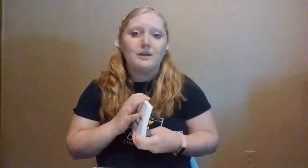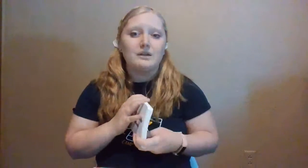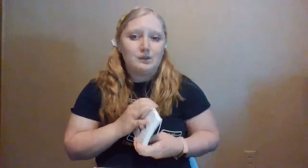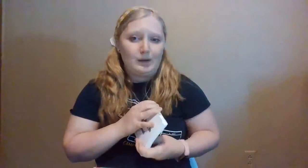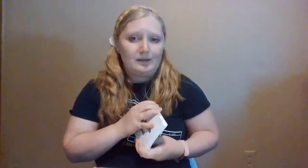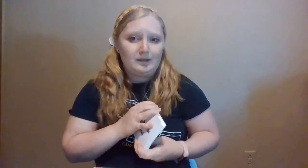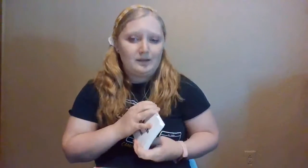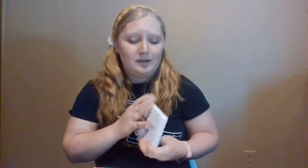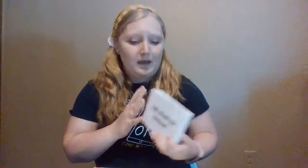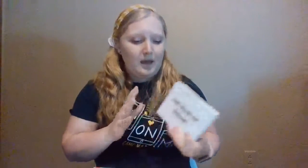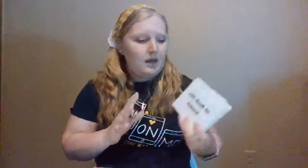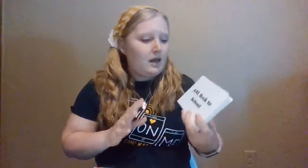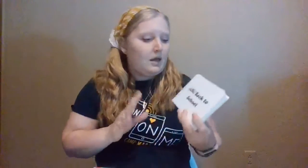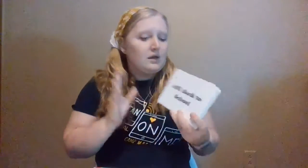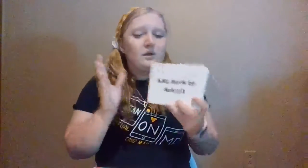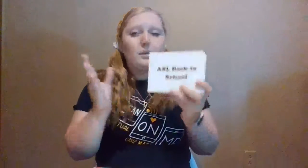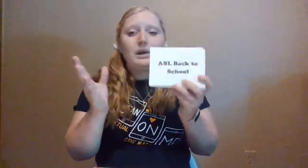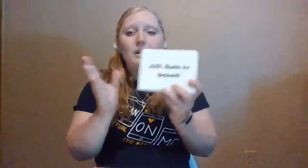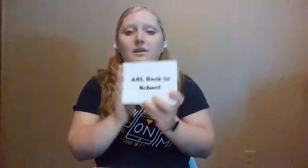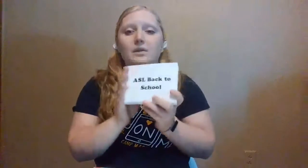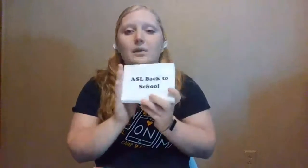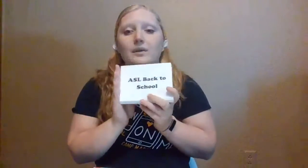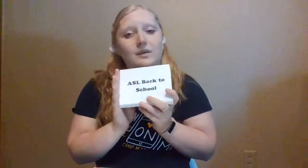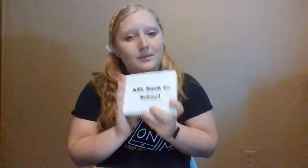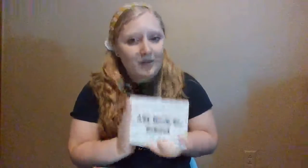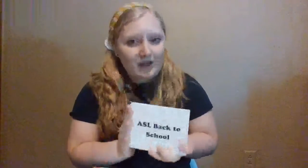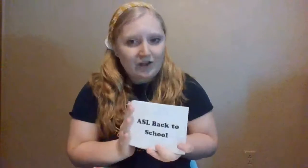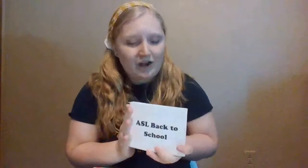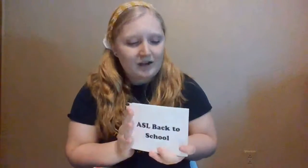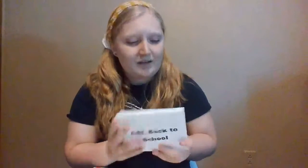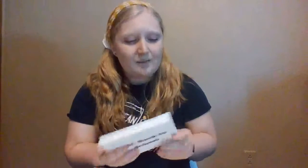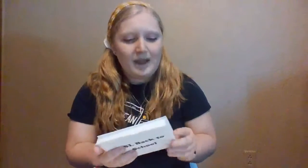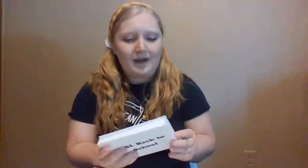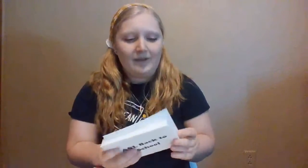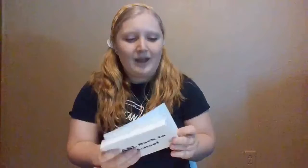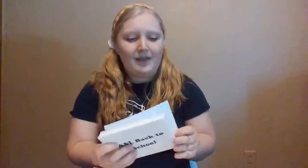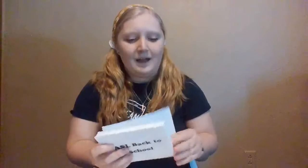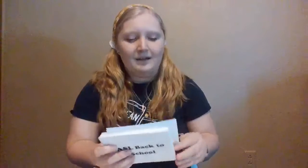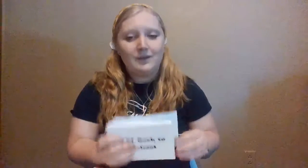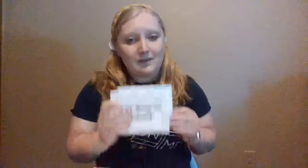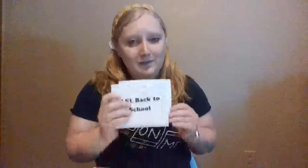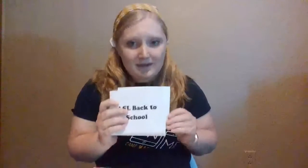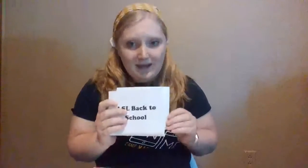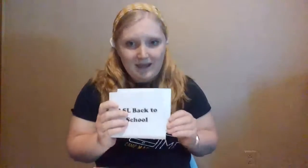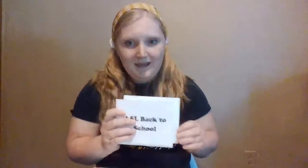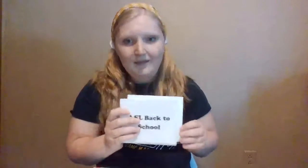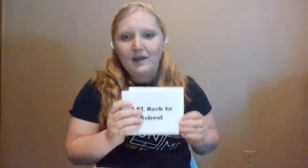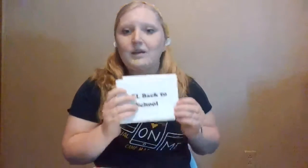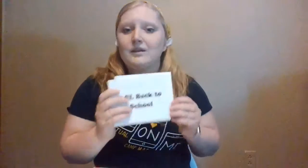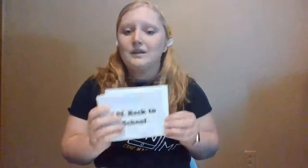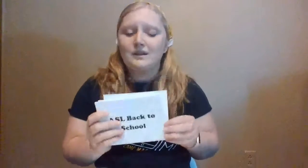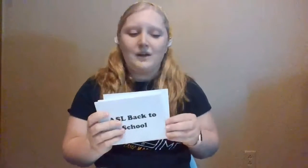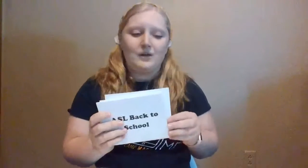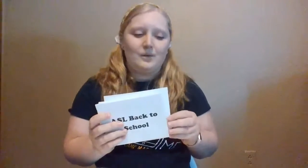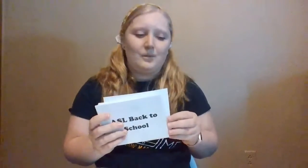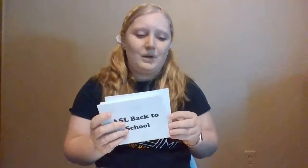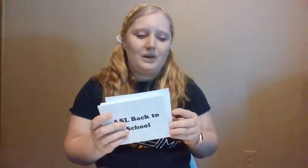other students. So we're going to review some flashcards. We have a lot of them today. So we're